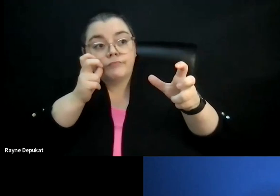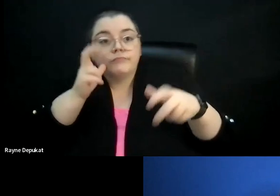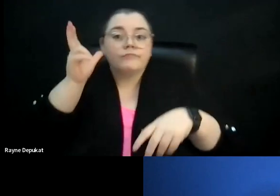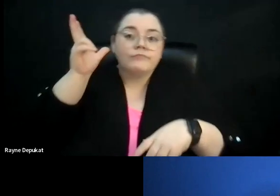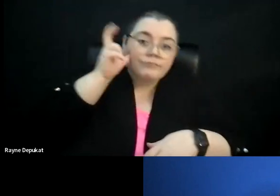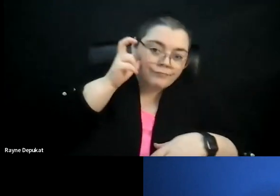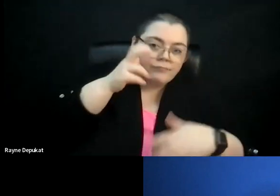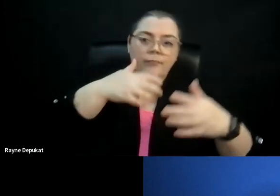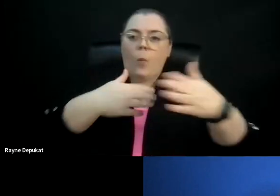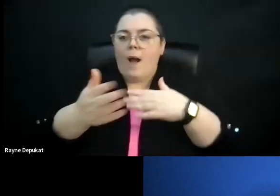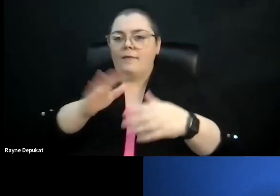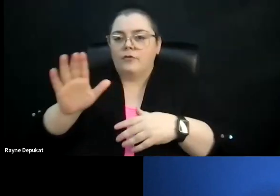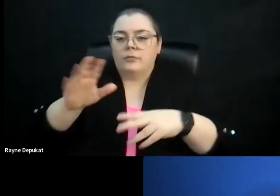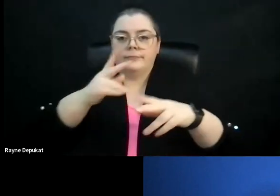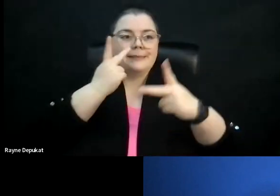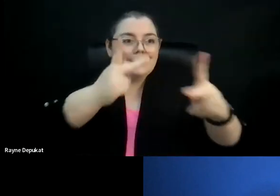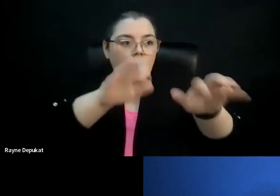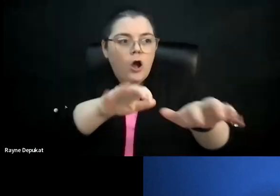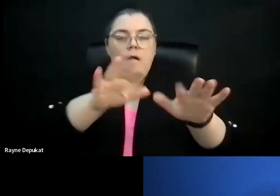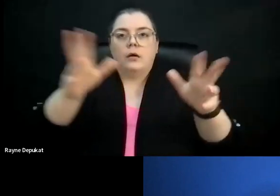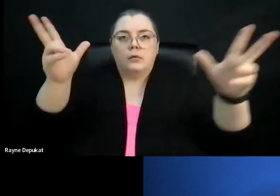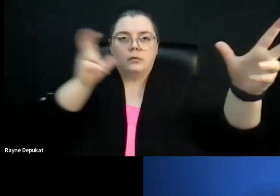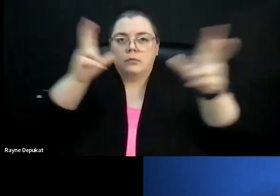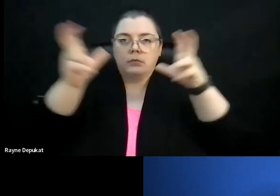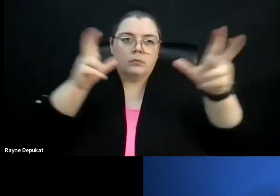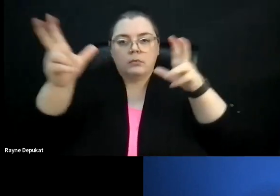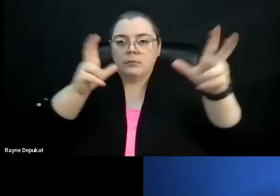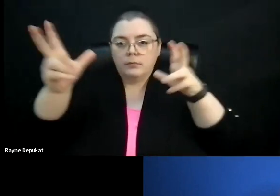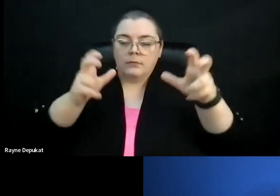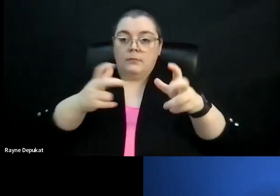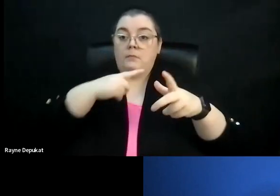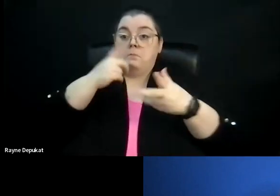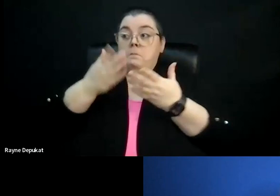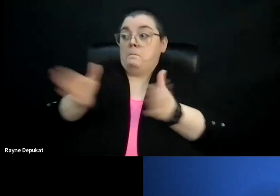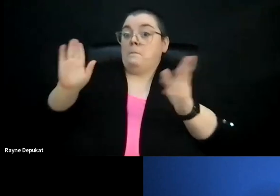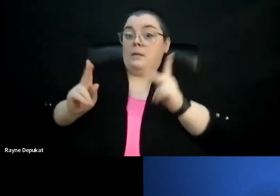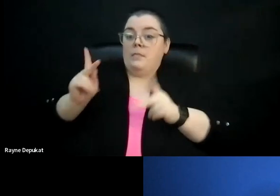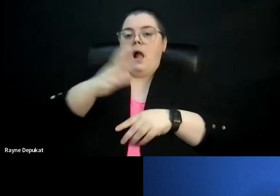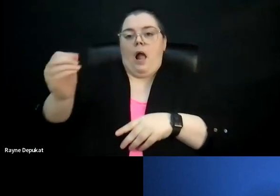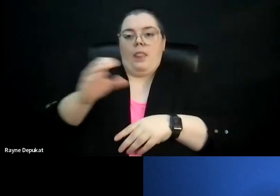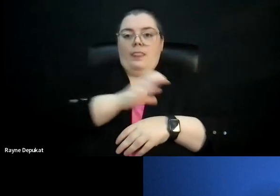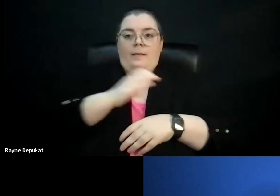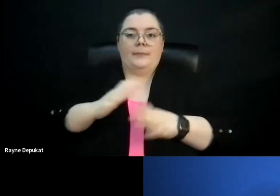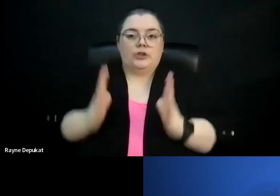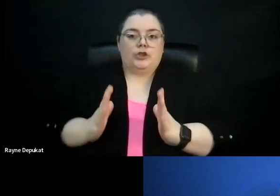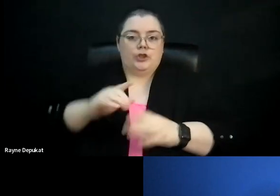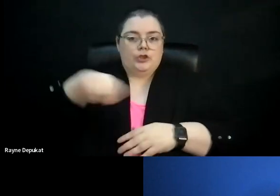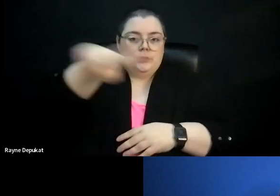So for the entire public to hear, so that whatever you could see, either maybe CART interpreting or